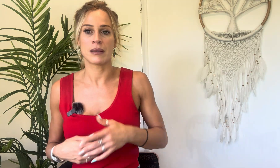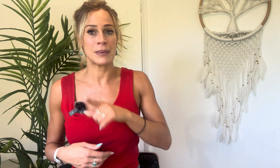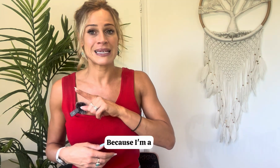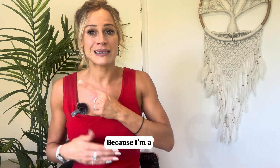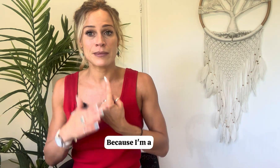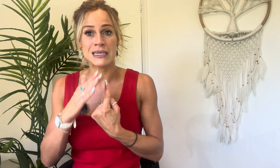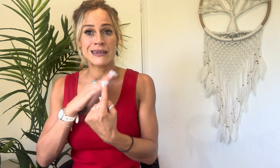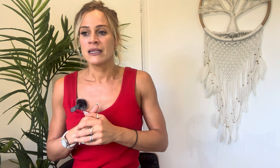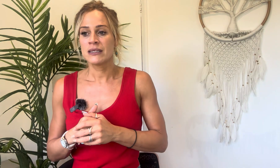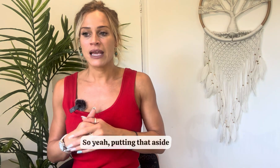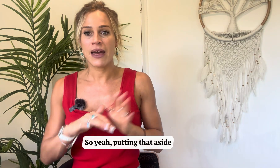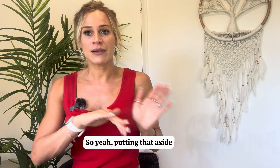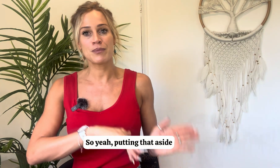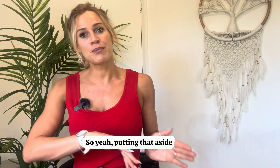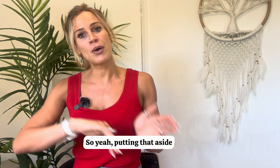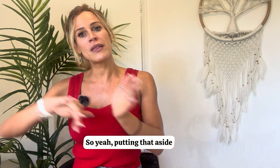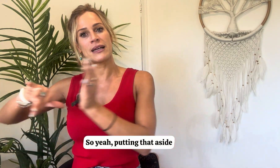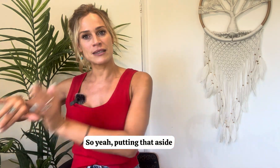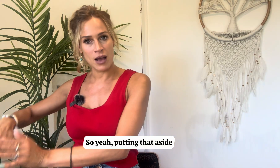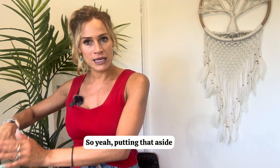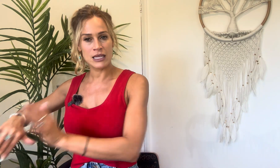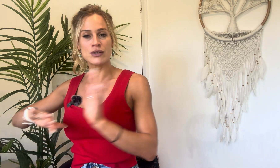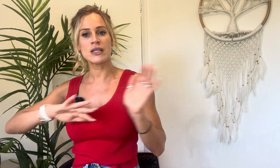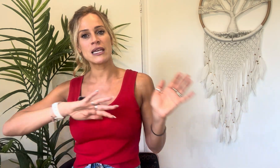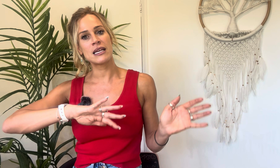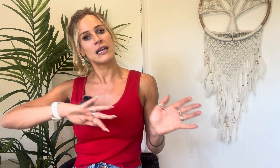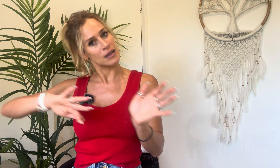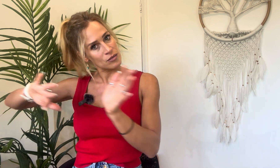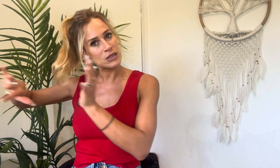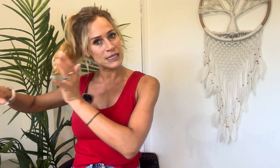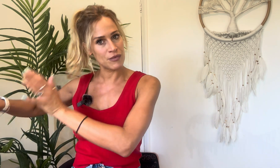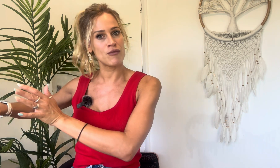because putting that aside, those are the different